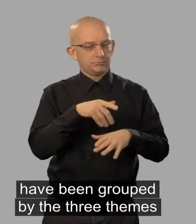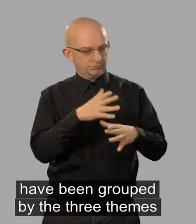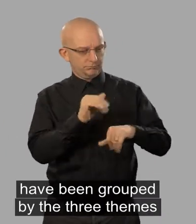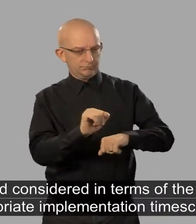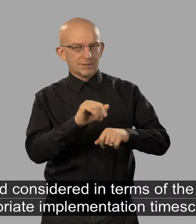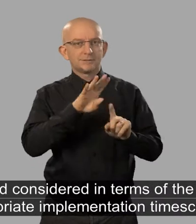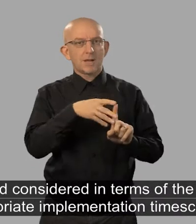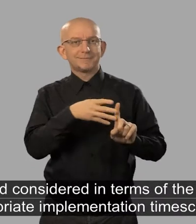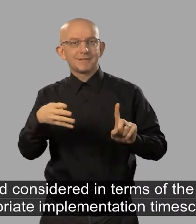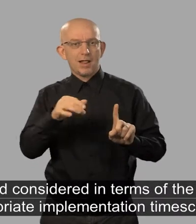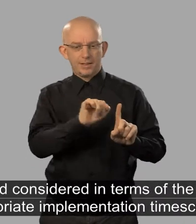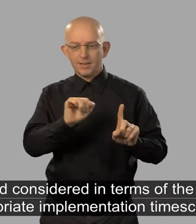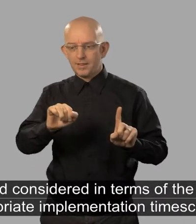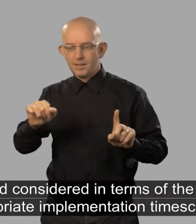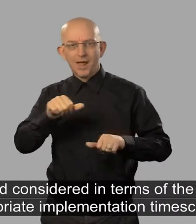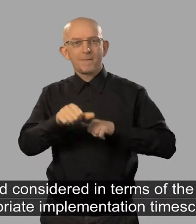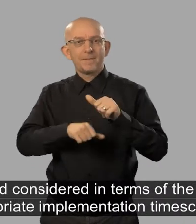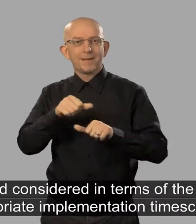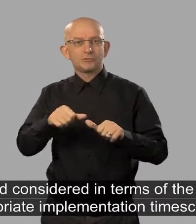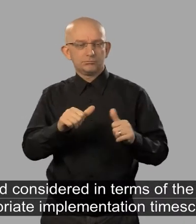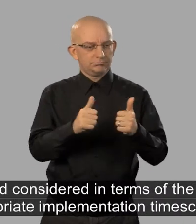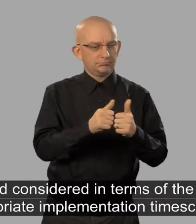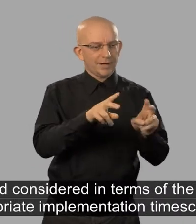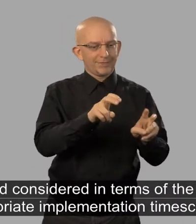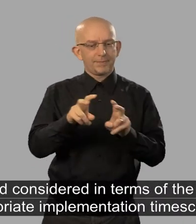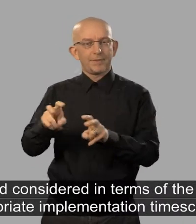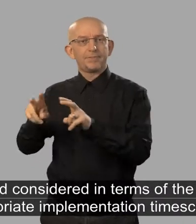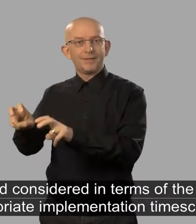the appropriate implementation timescale.